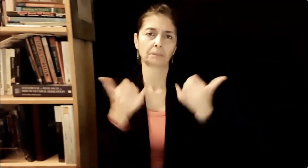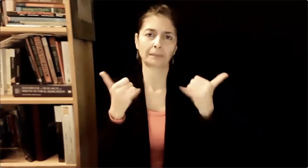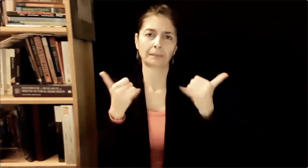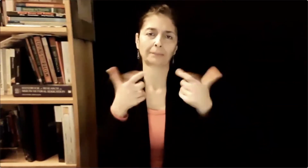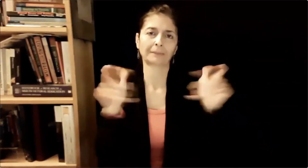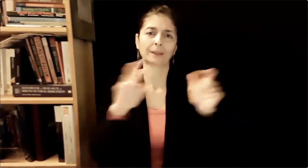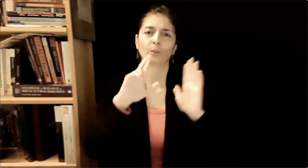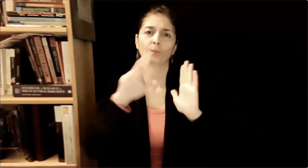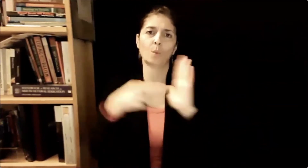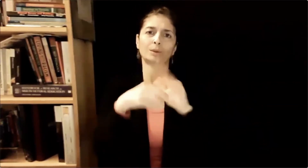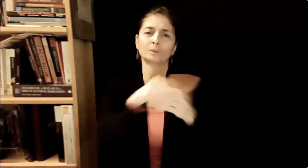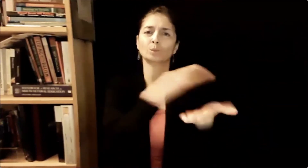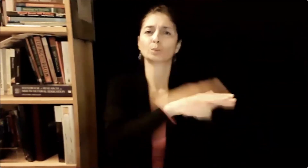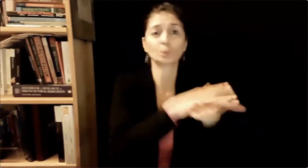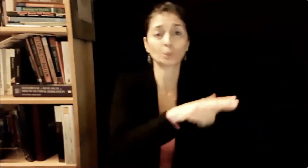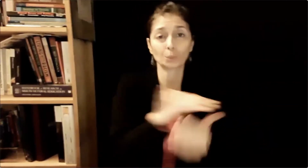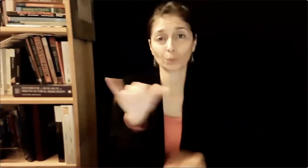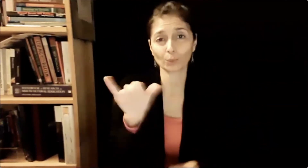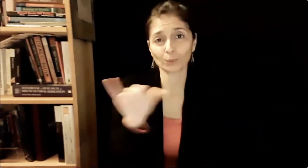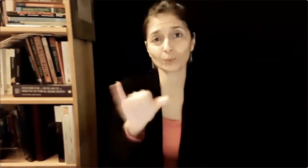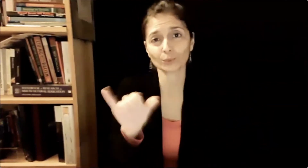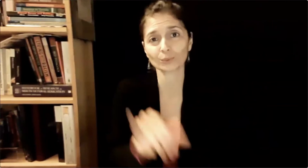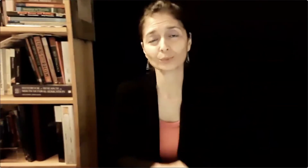Families can play a big role in the school as well.